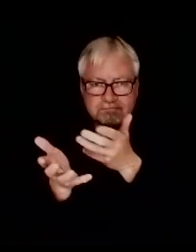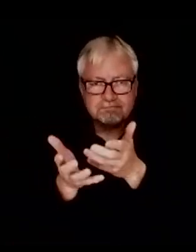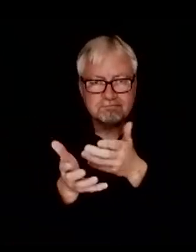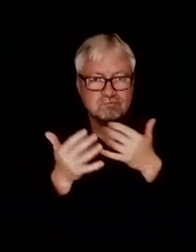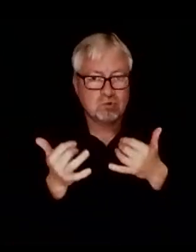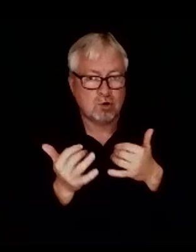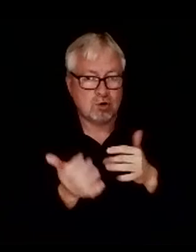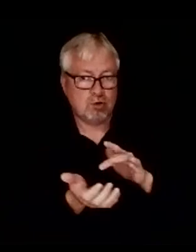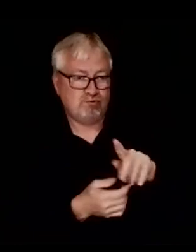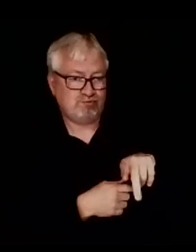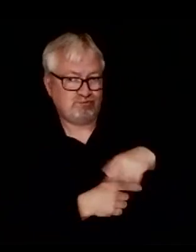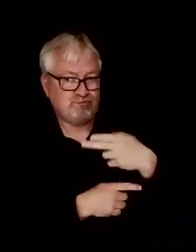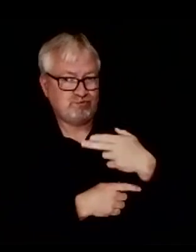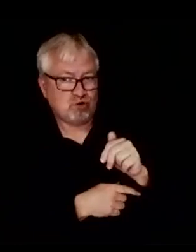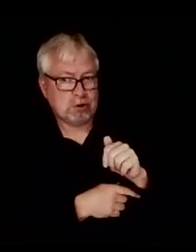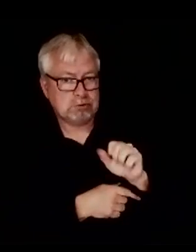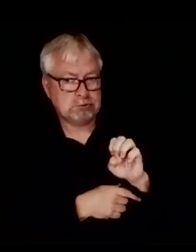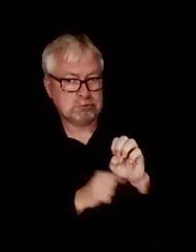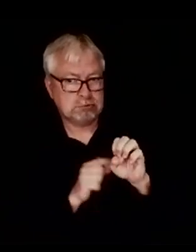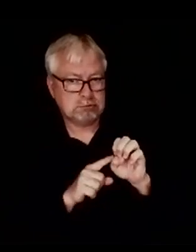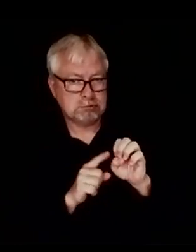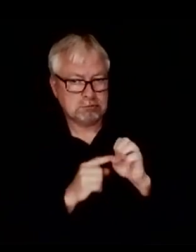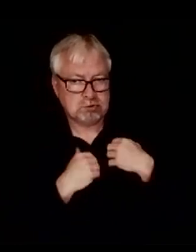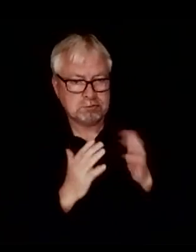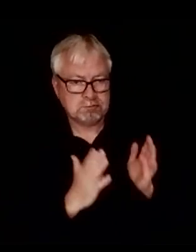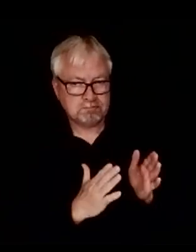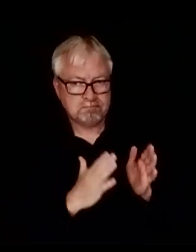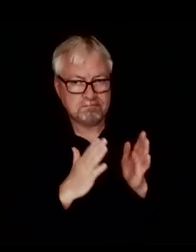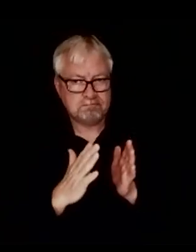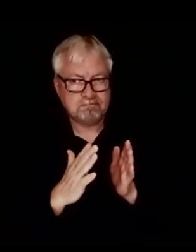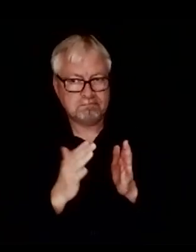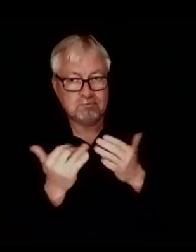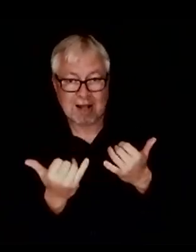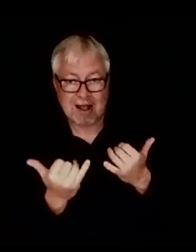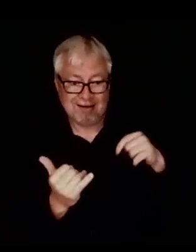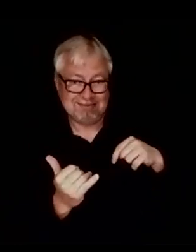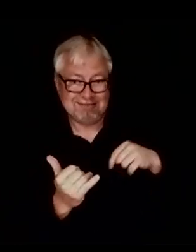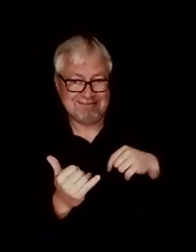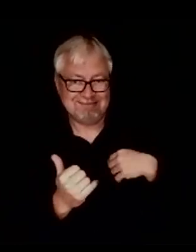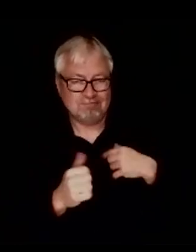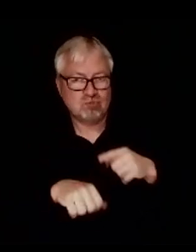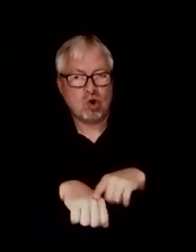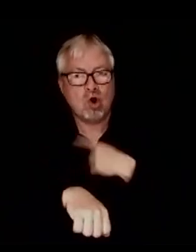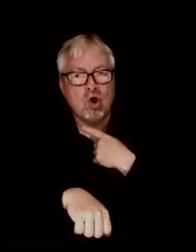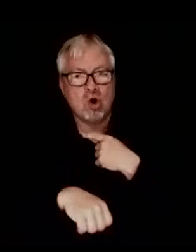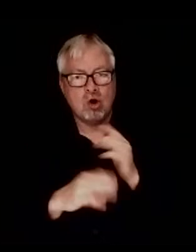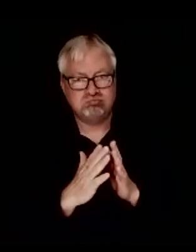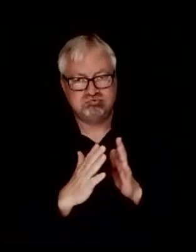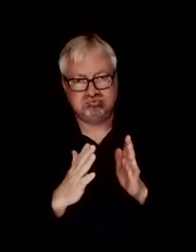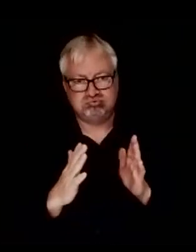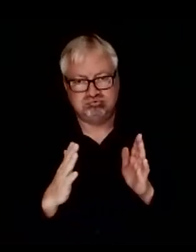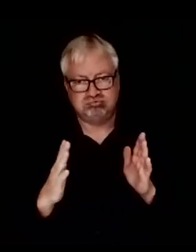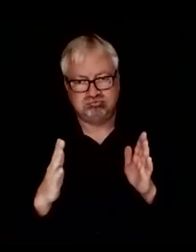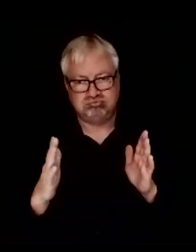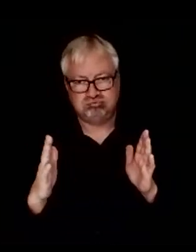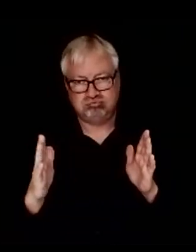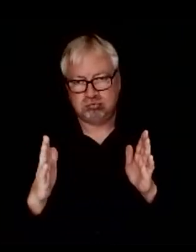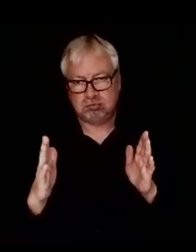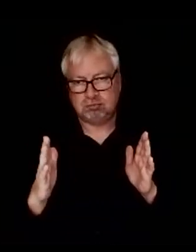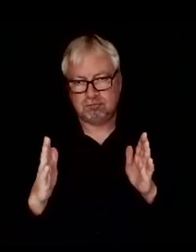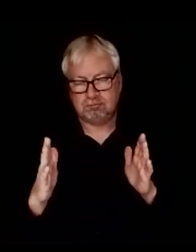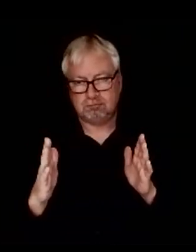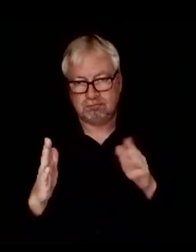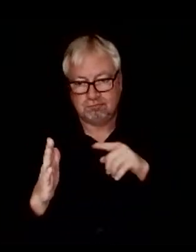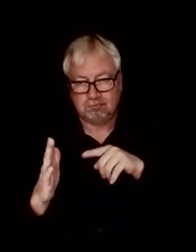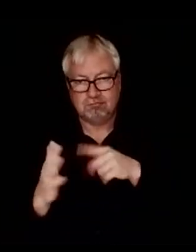in which to administer the doses is going to be a necessity. So we'll be talking more next week about